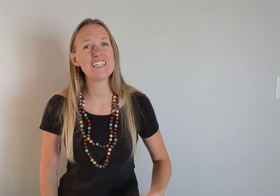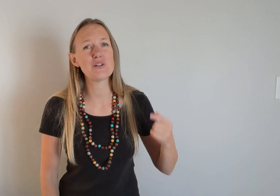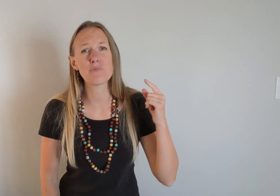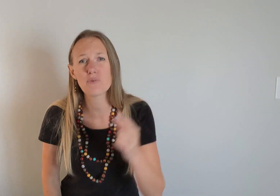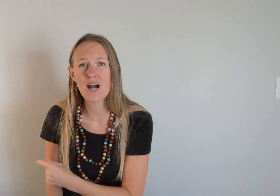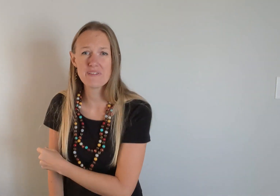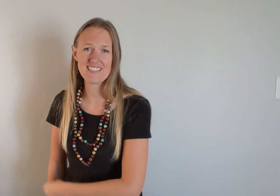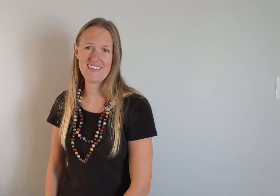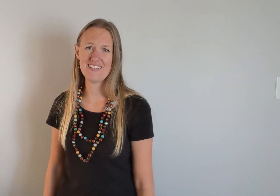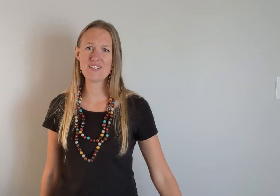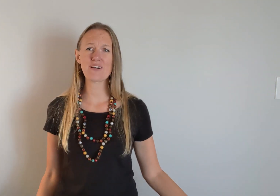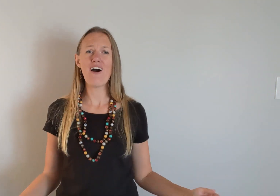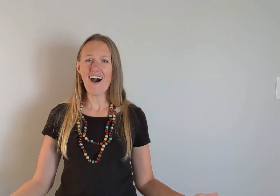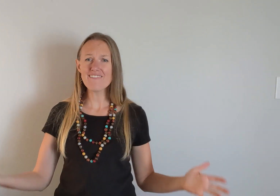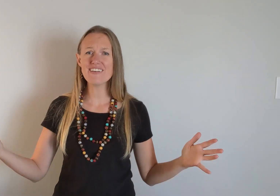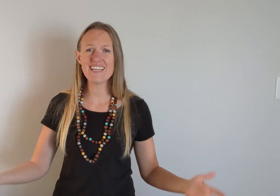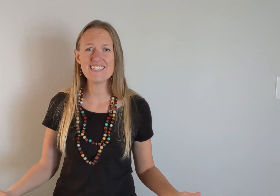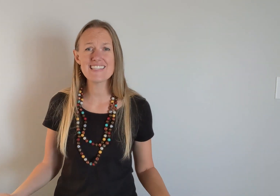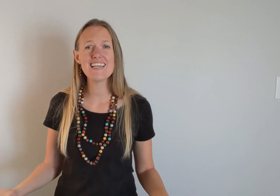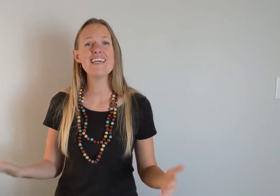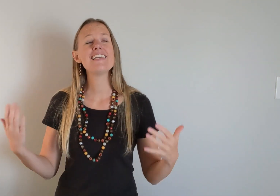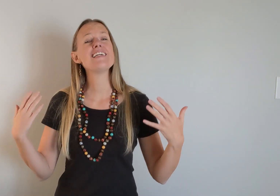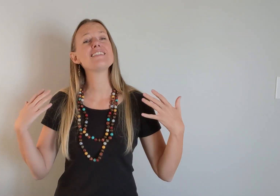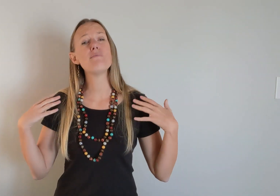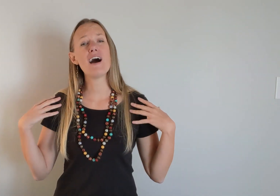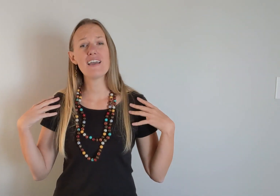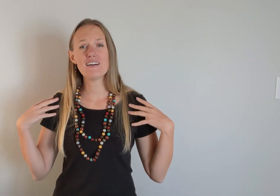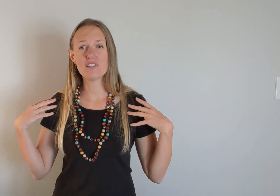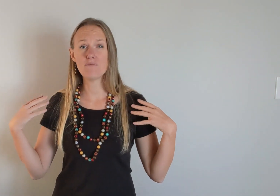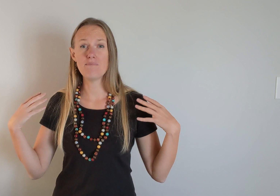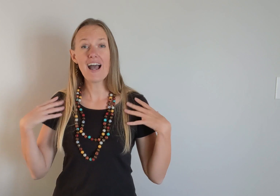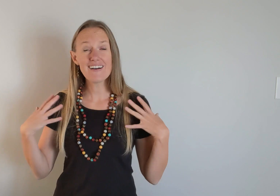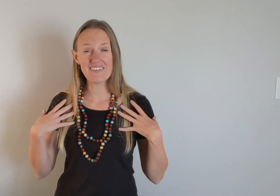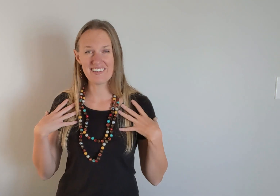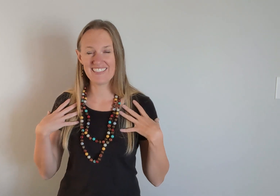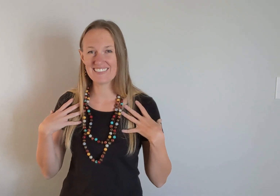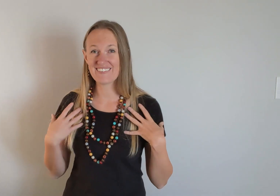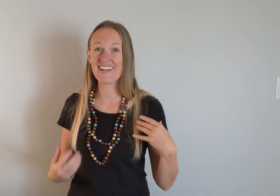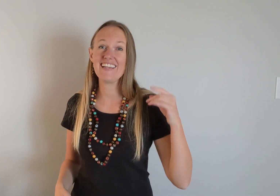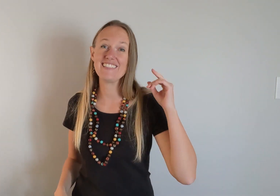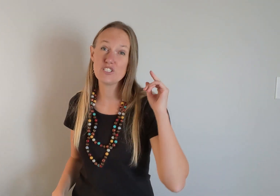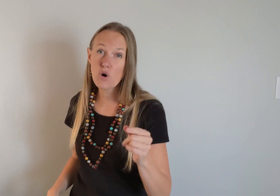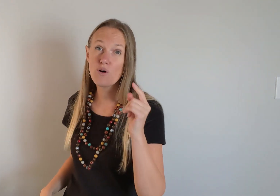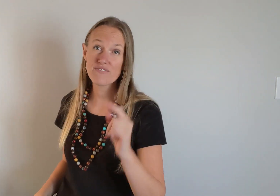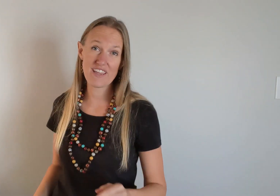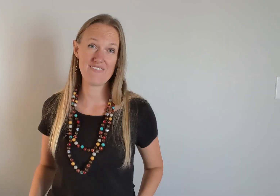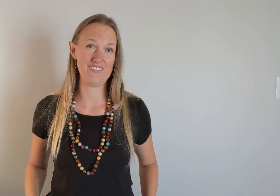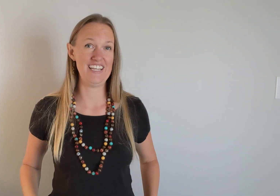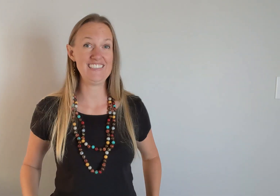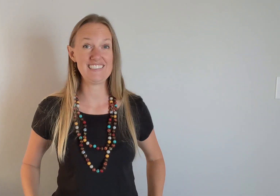your promises. Your confidence is my confidence, is your faithfulness. And